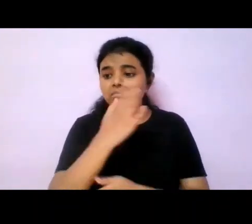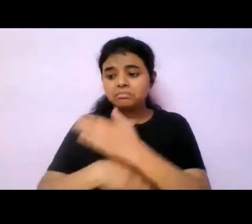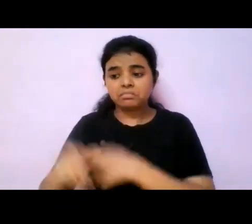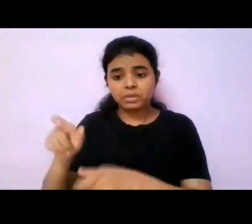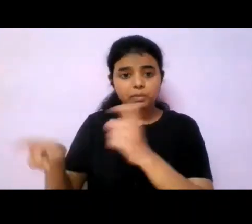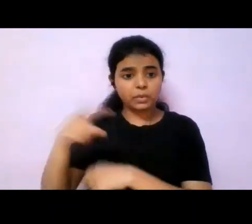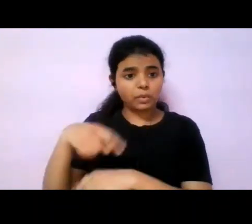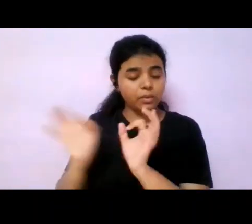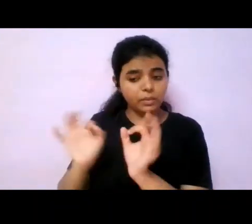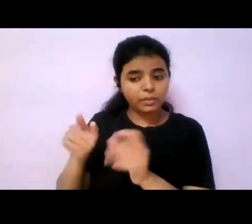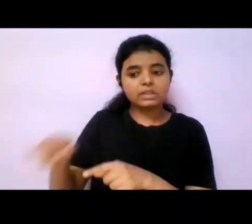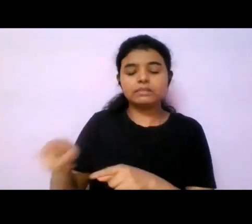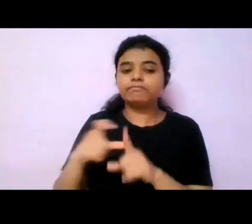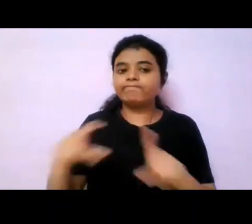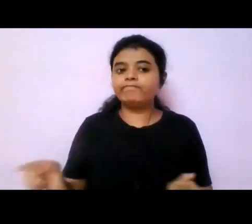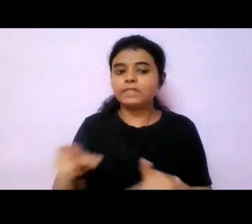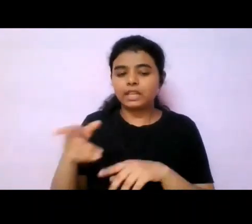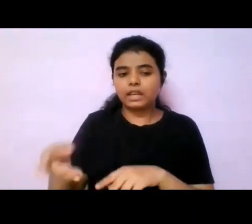imaginary.